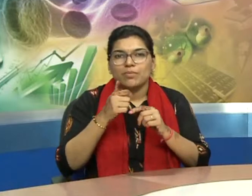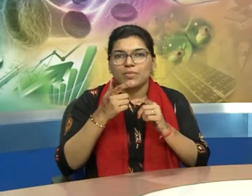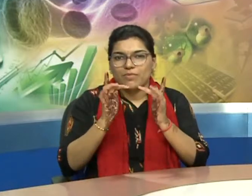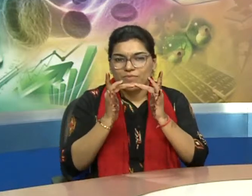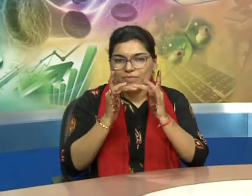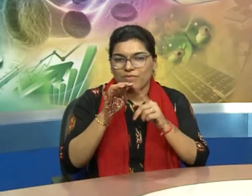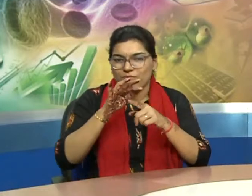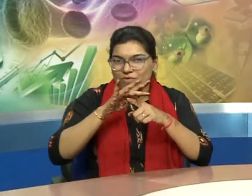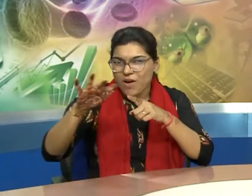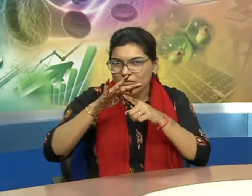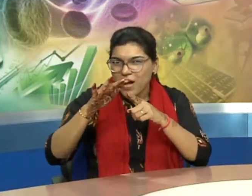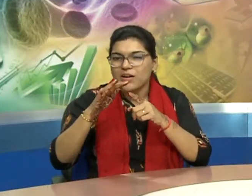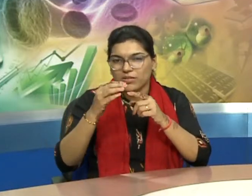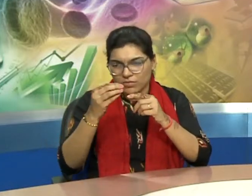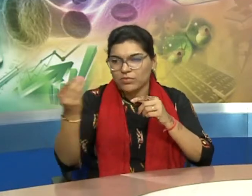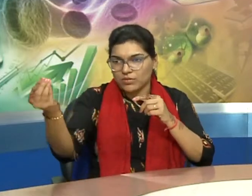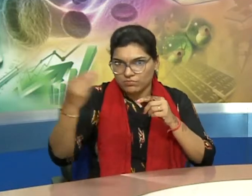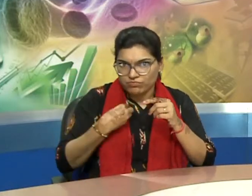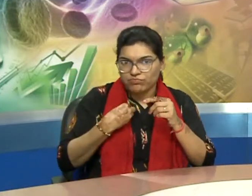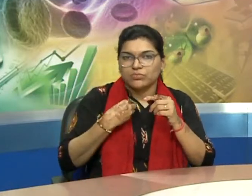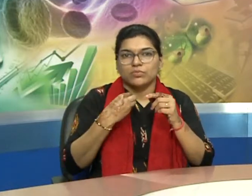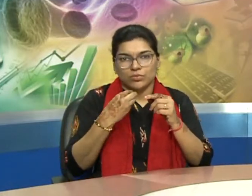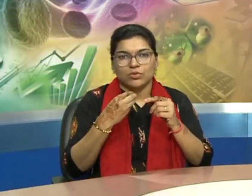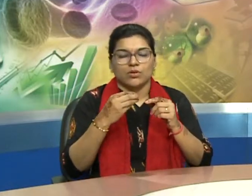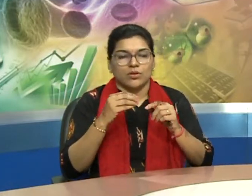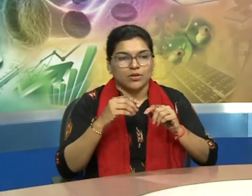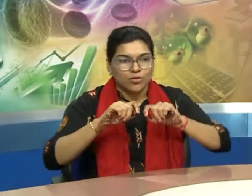So there are different kinds of assistance required